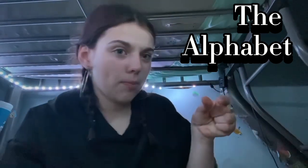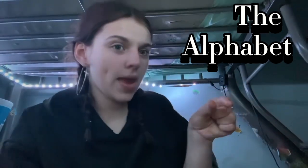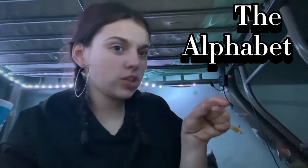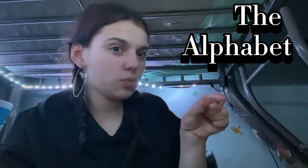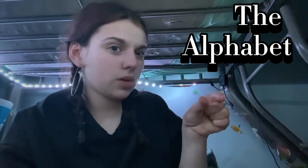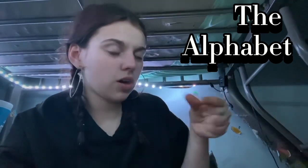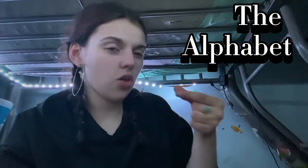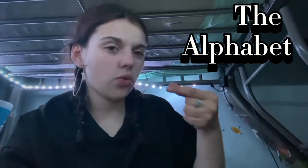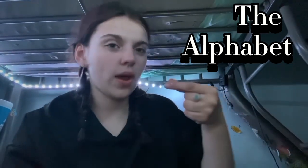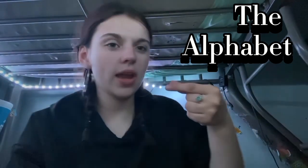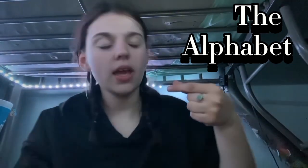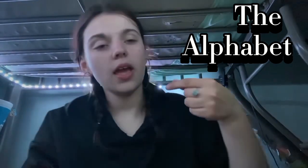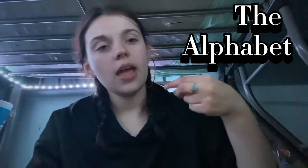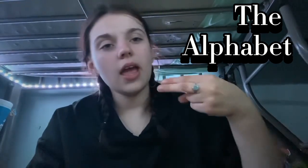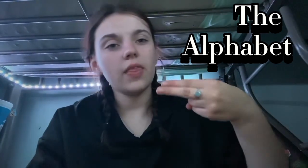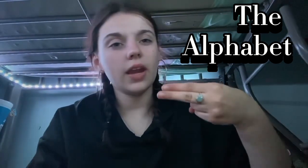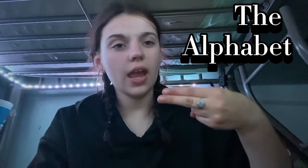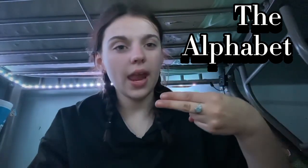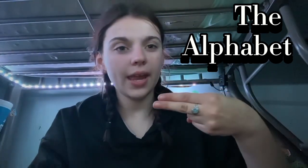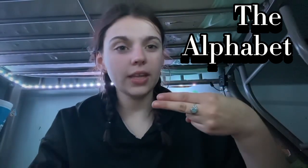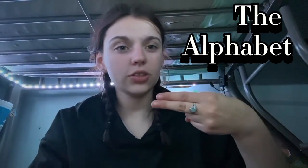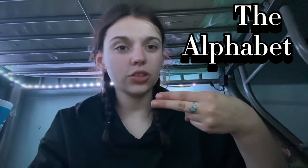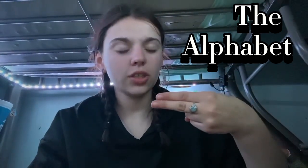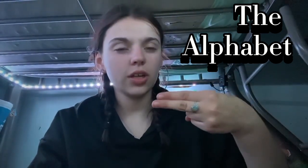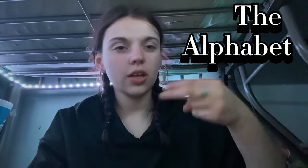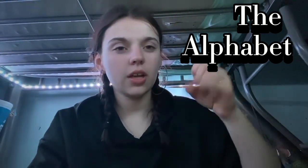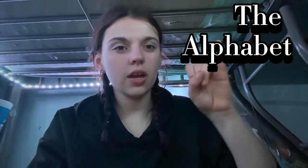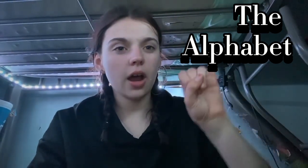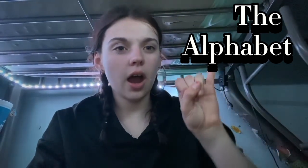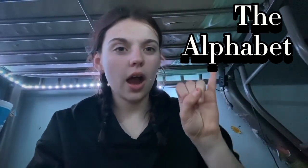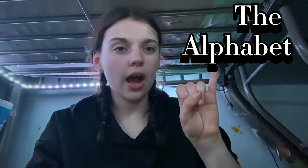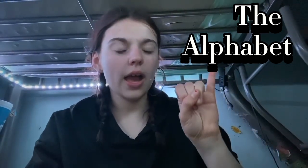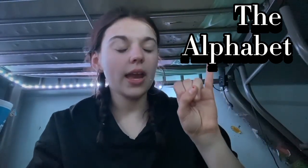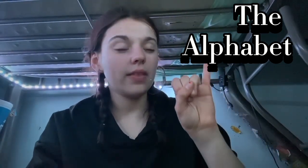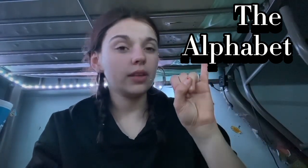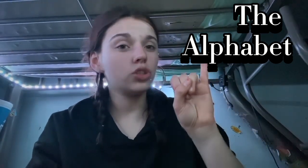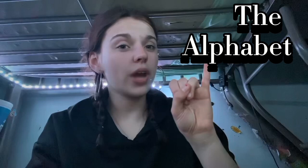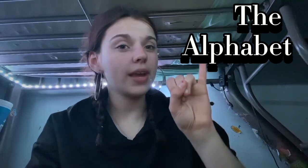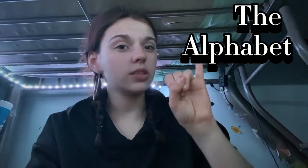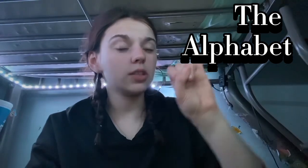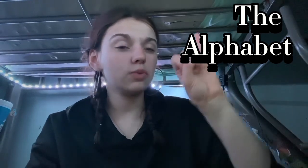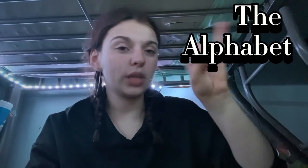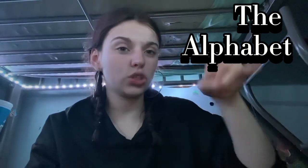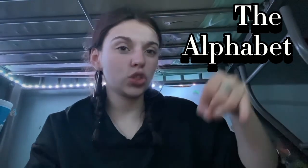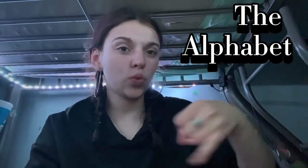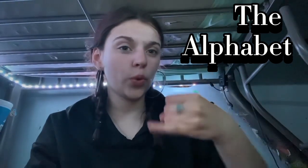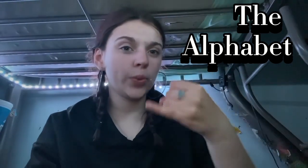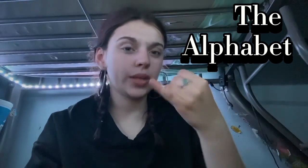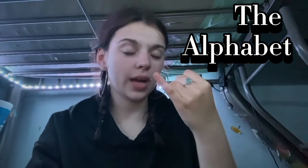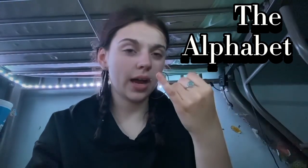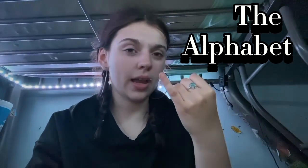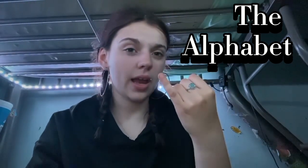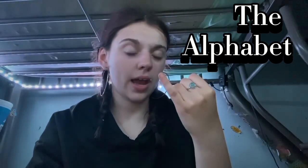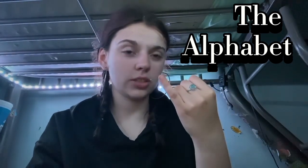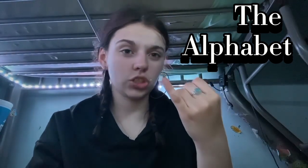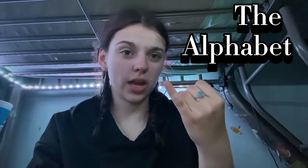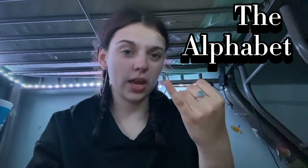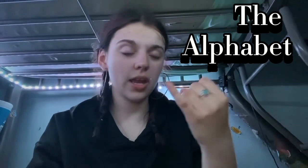pinch but not all the way. And then H, I, and then J is going to be a swoop with the I at J. And